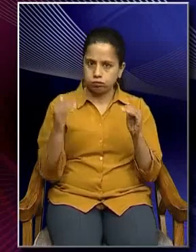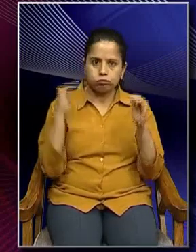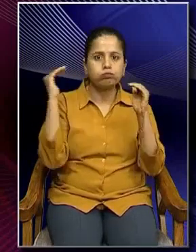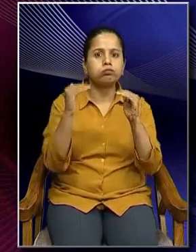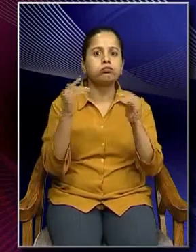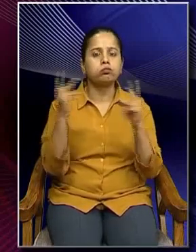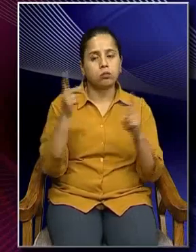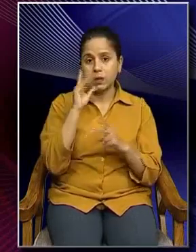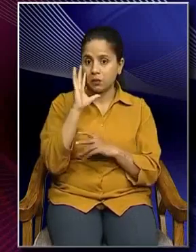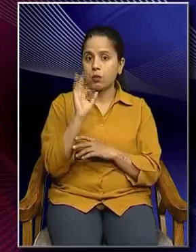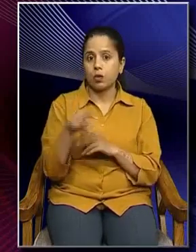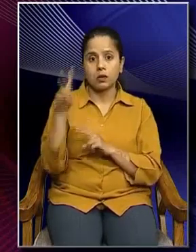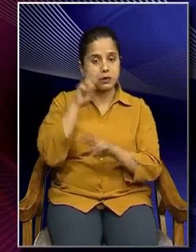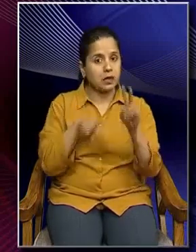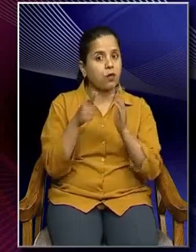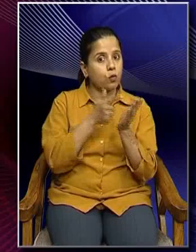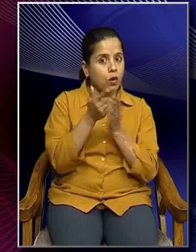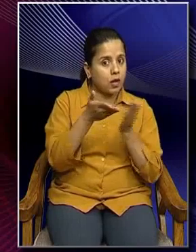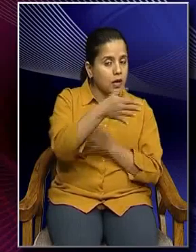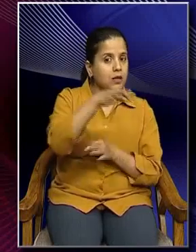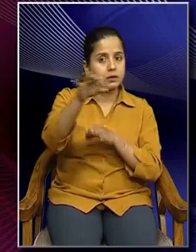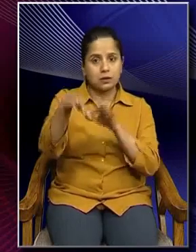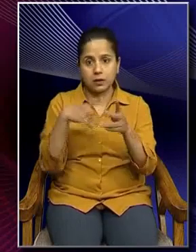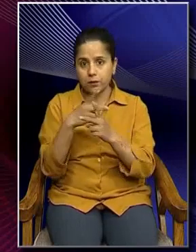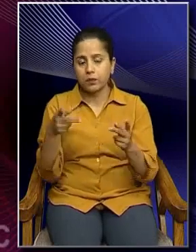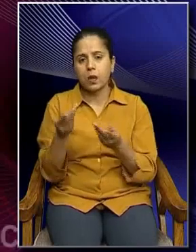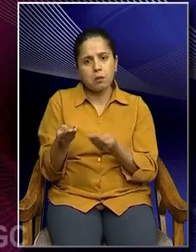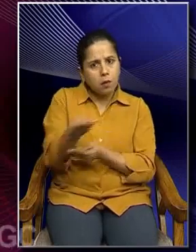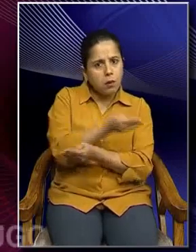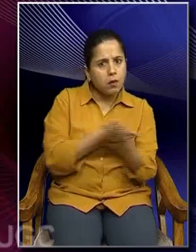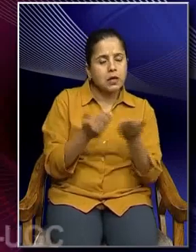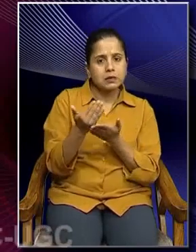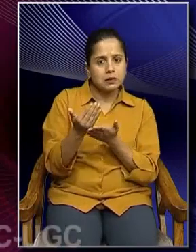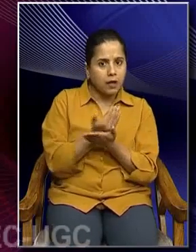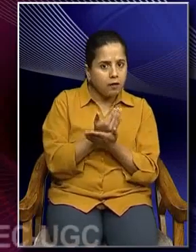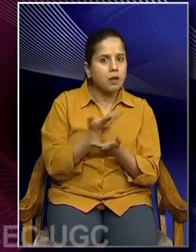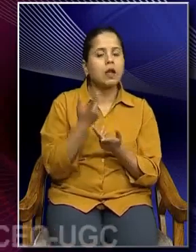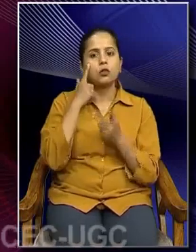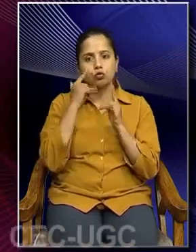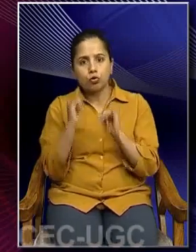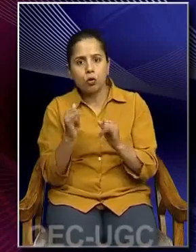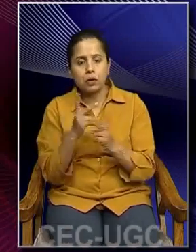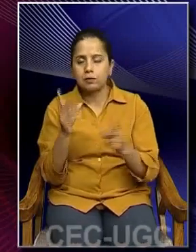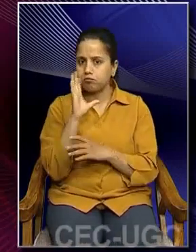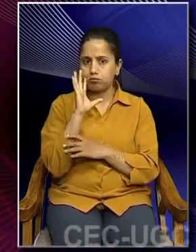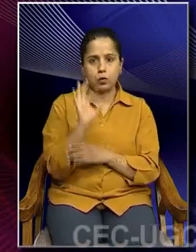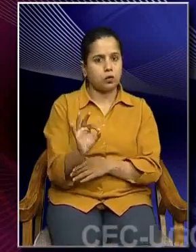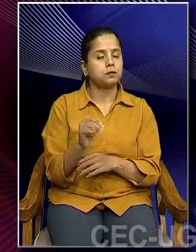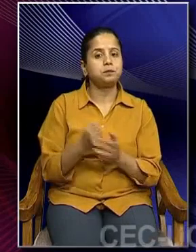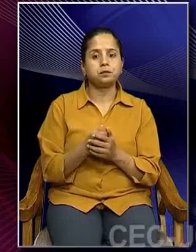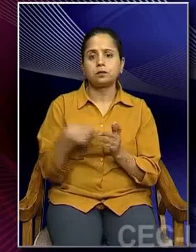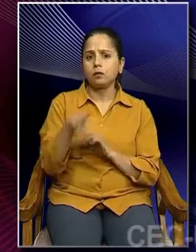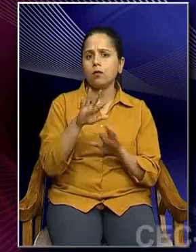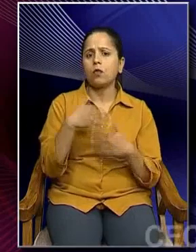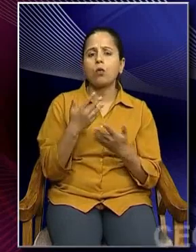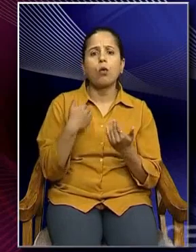critical to ensure that at village level, at city level, neighborhood level, safety and security is very important. And how can we